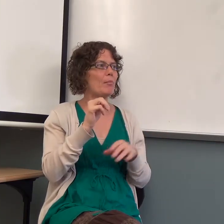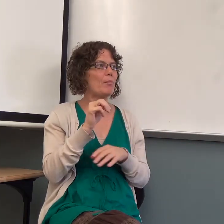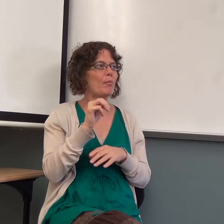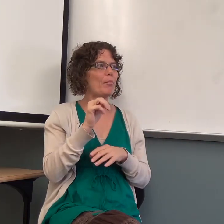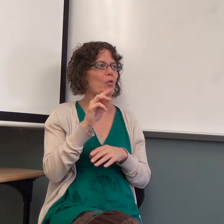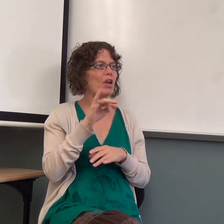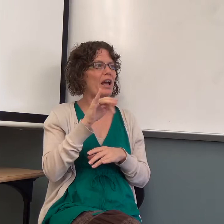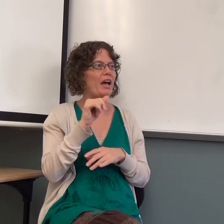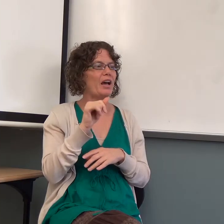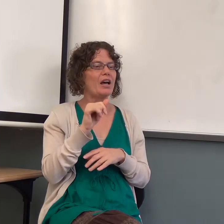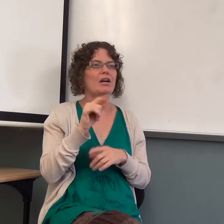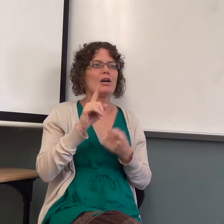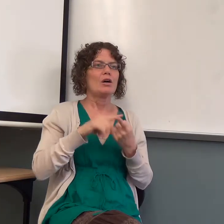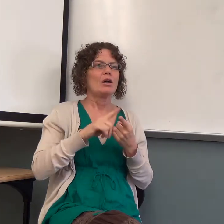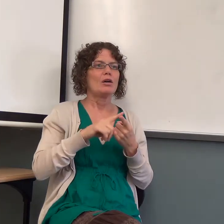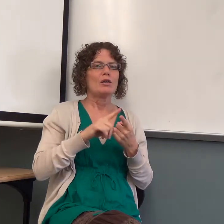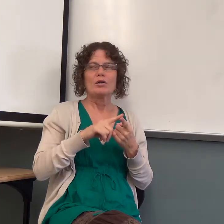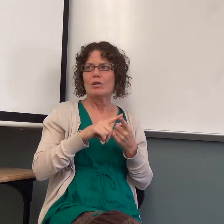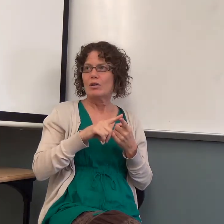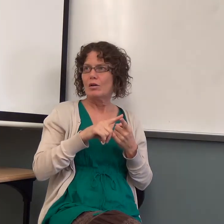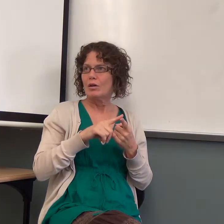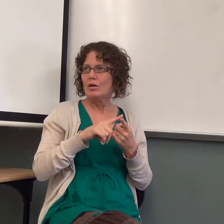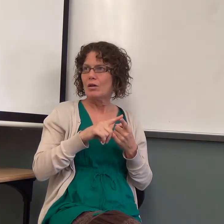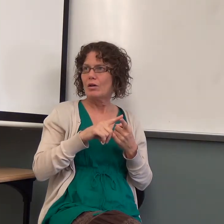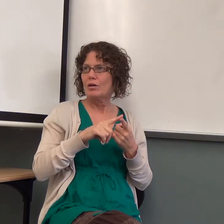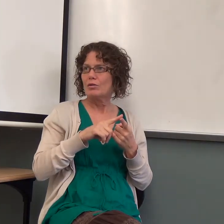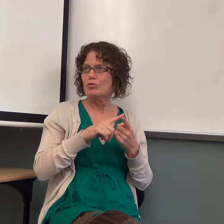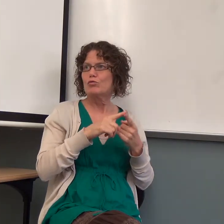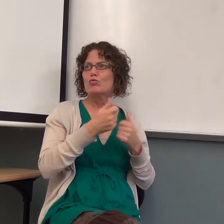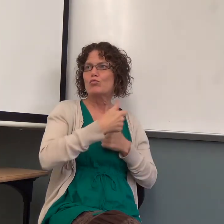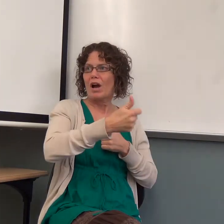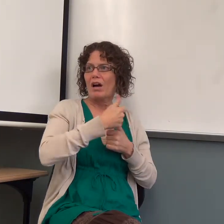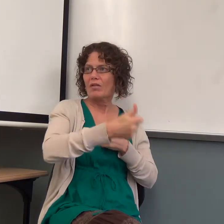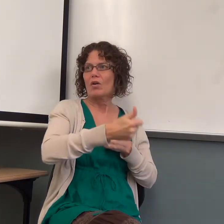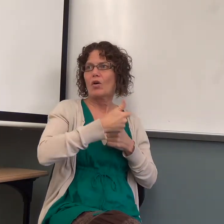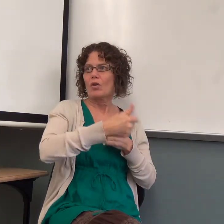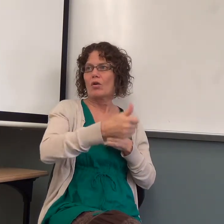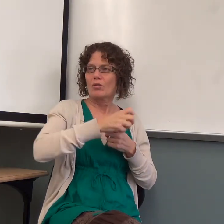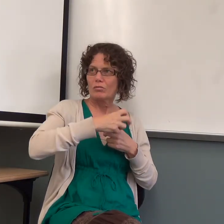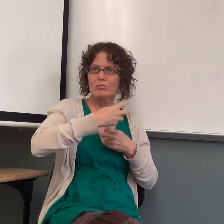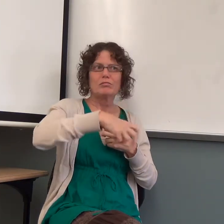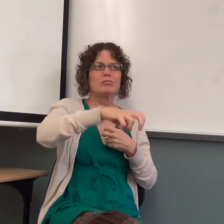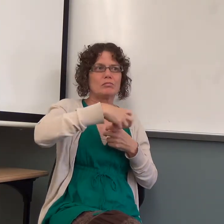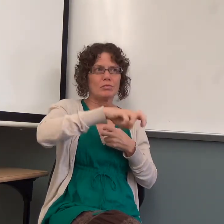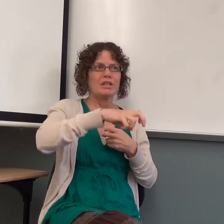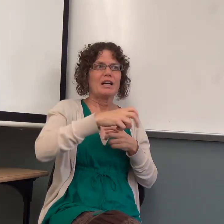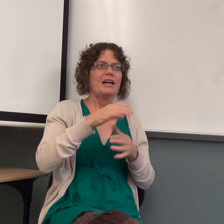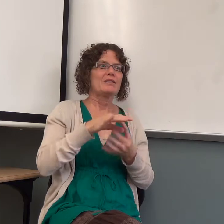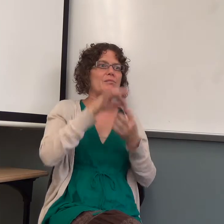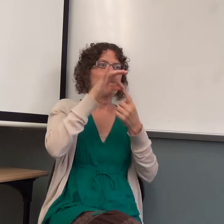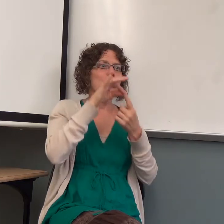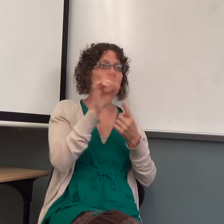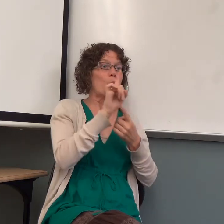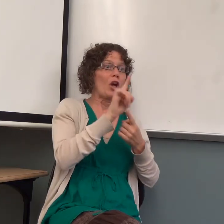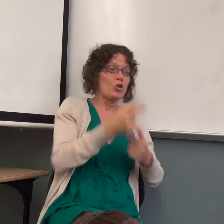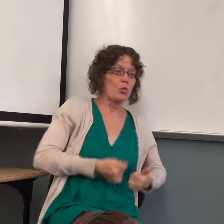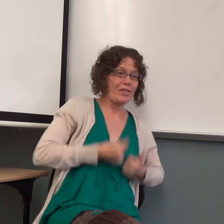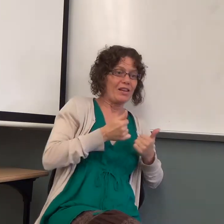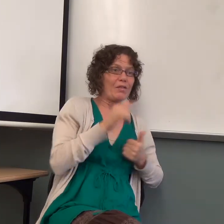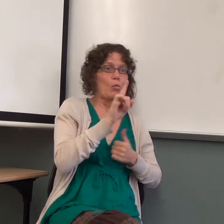It's to travel regularly to and from a place, and especially between where you live and where you work. That's very true. So